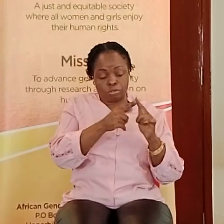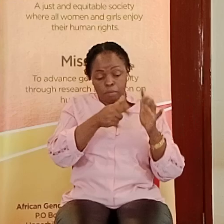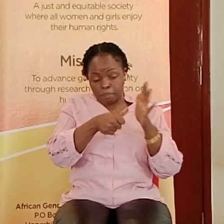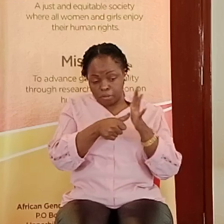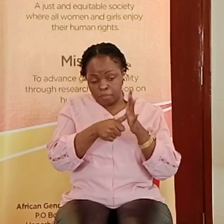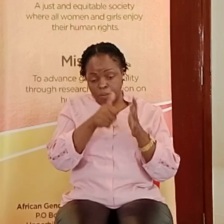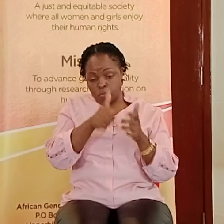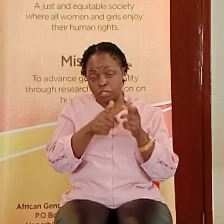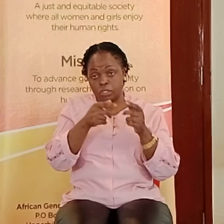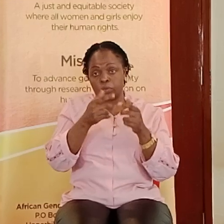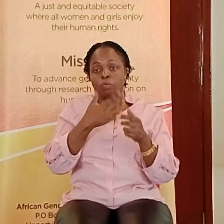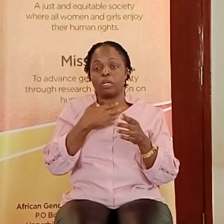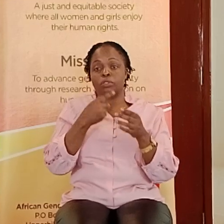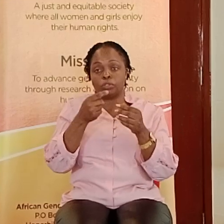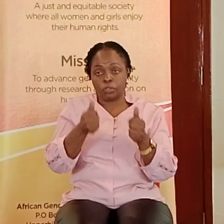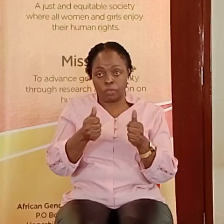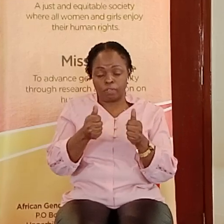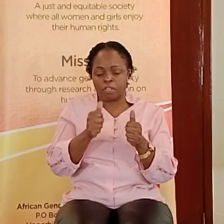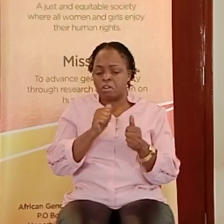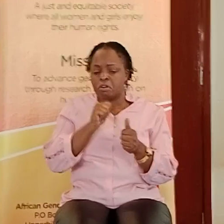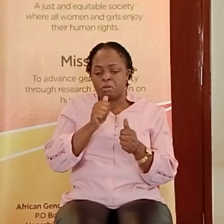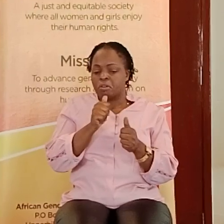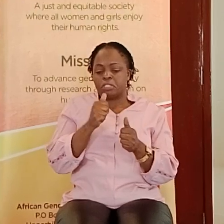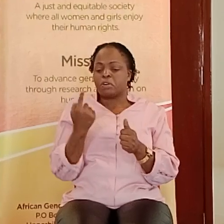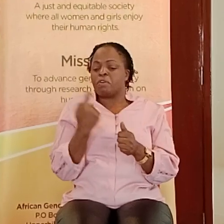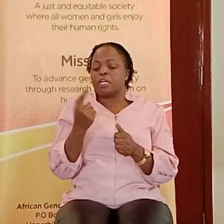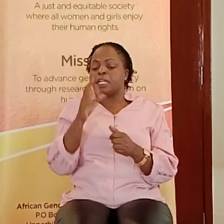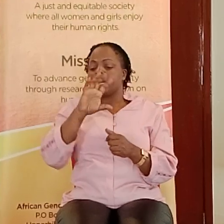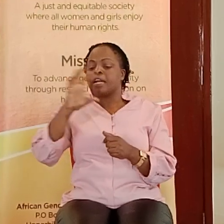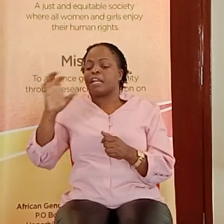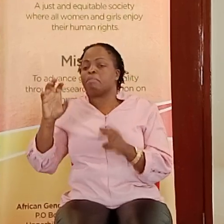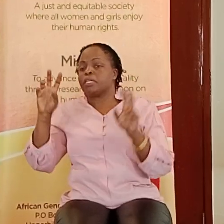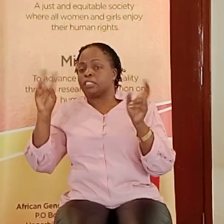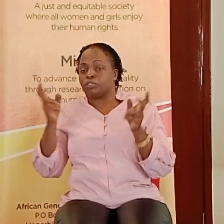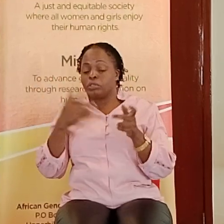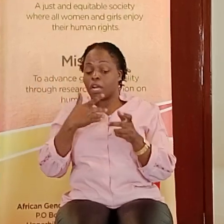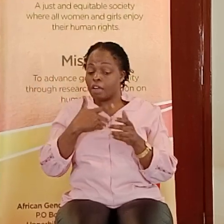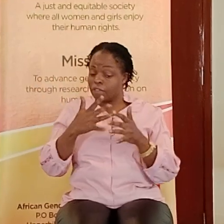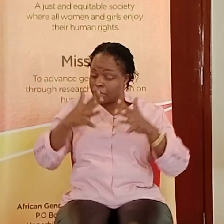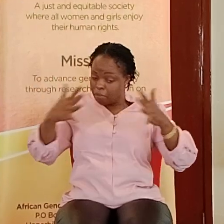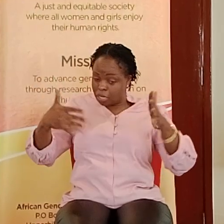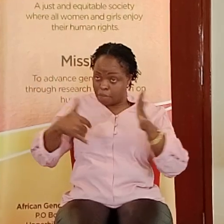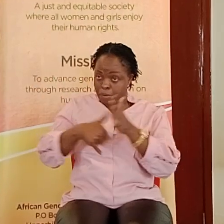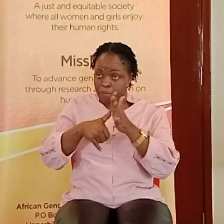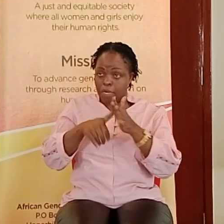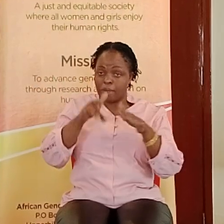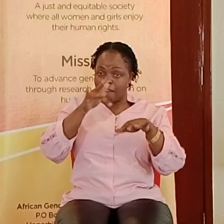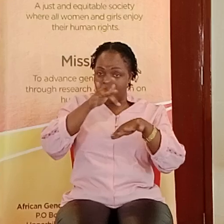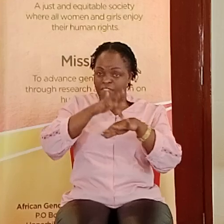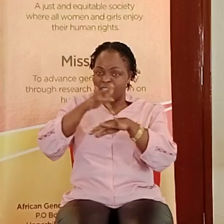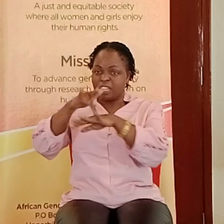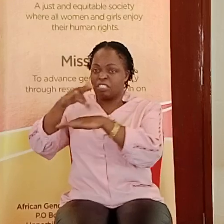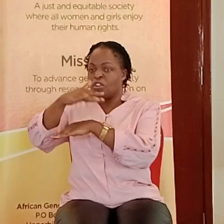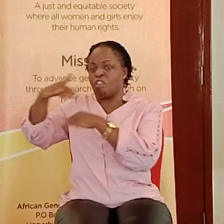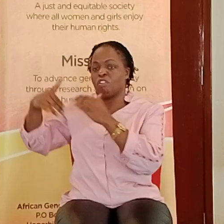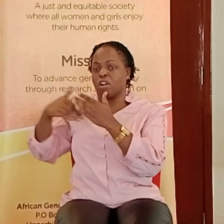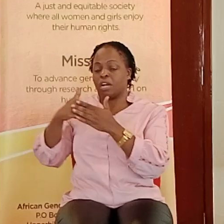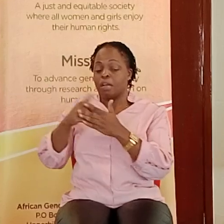So it's not just climate issues. These are big problems and it is affecting all of us. So ensure you're speaking from your heart,